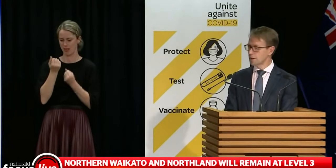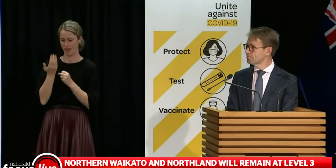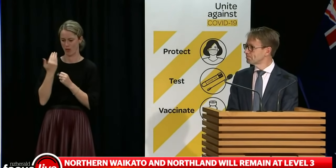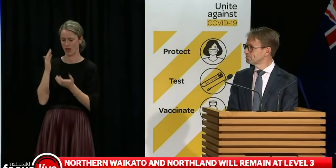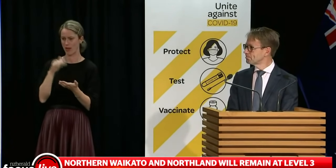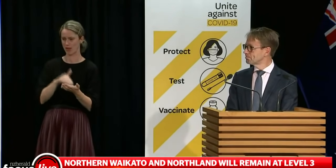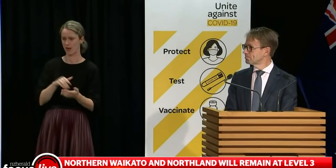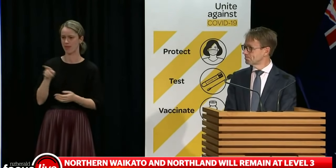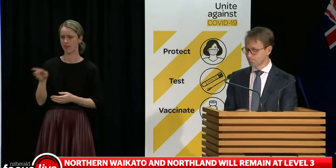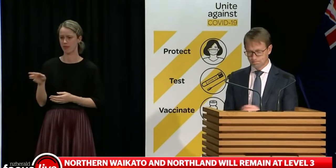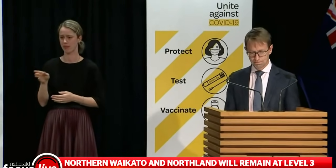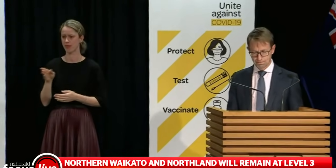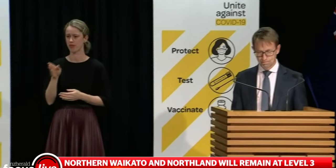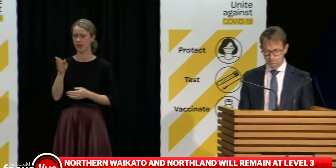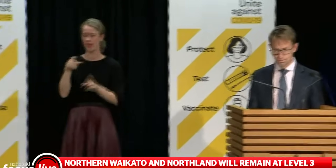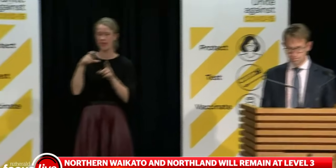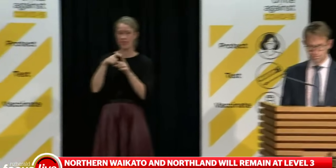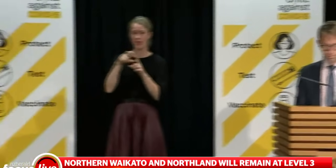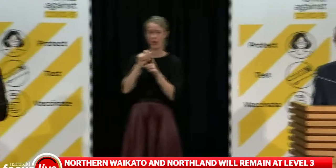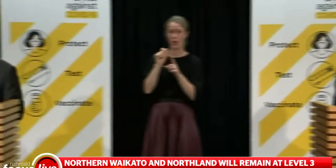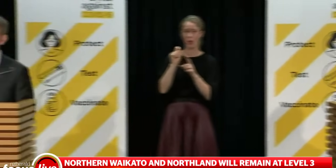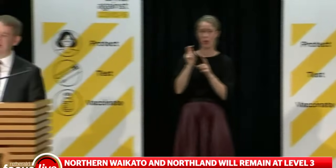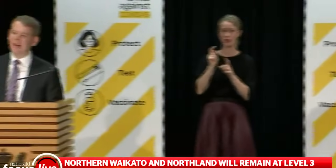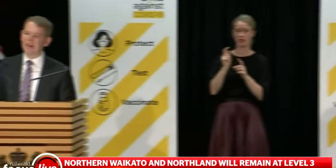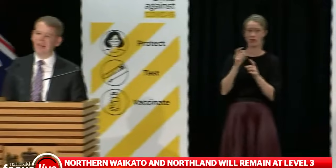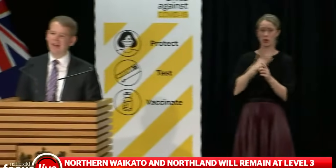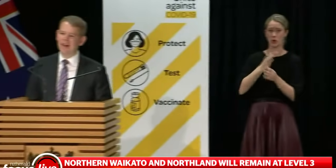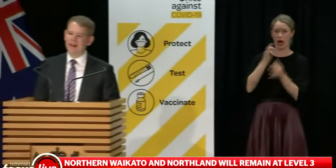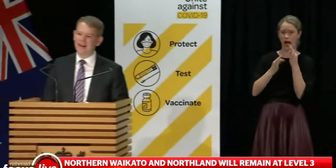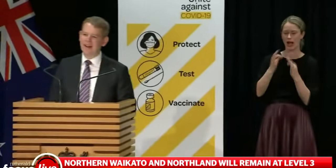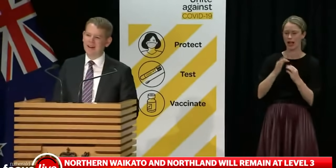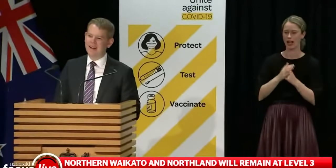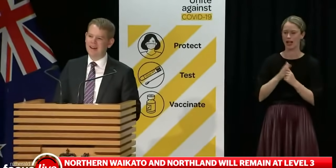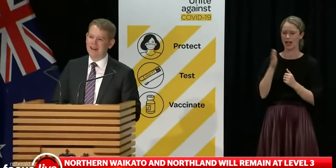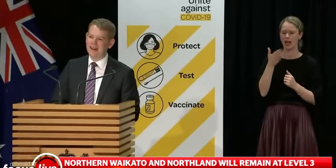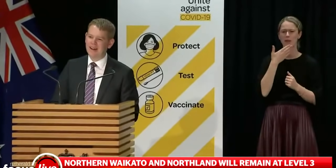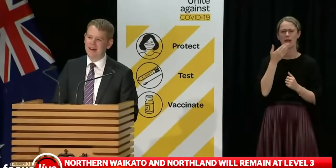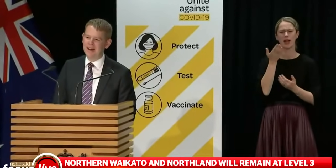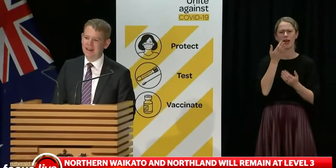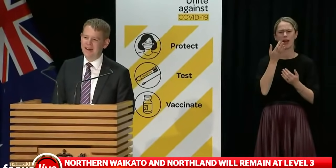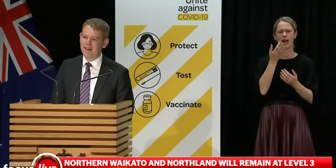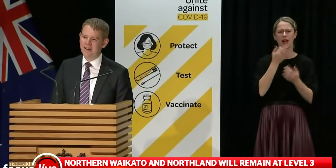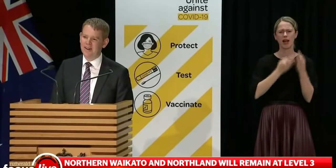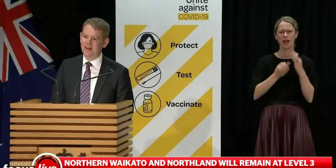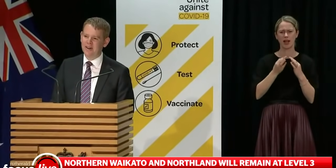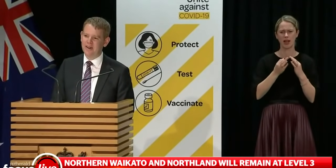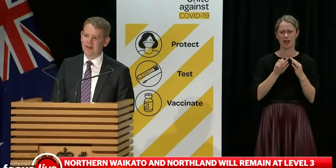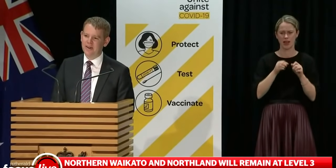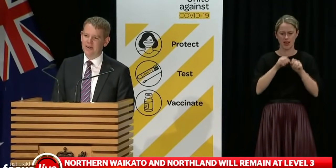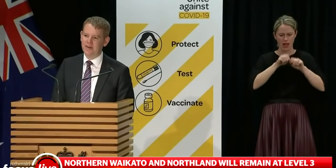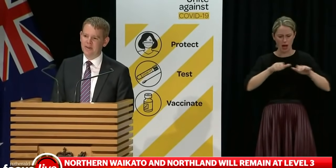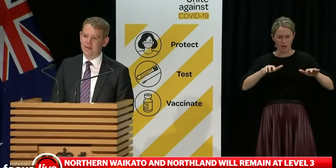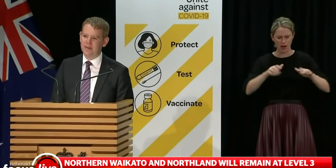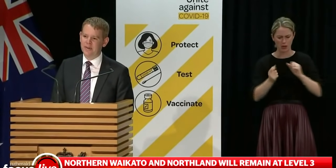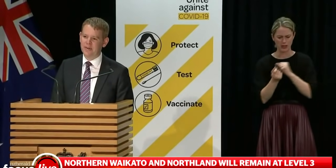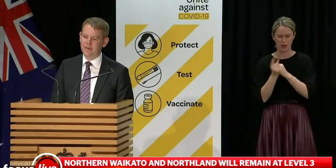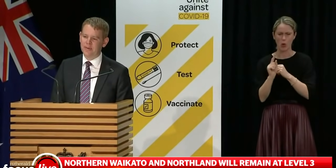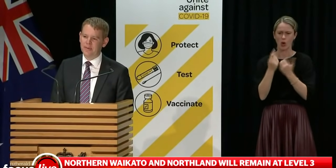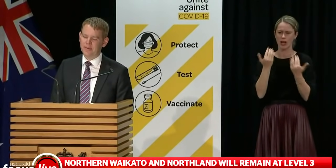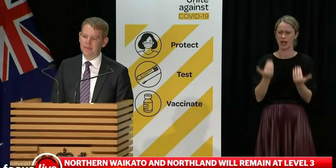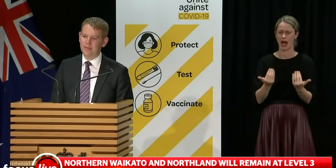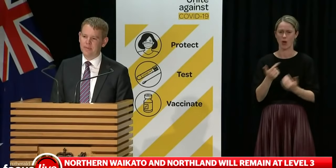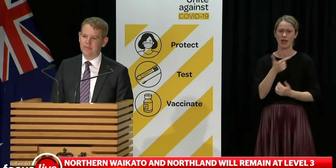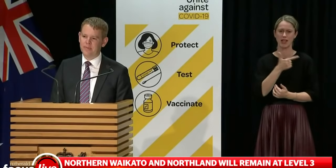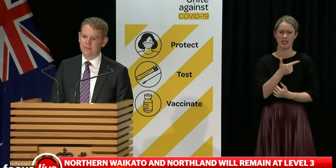we came down. I'll come back to Derek because it looks like he's about to expire. Can you please, either of you or both of you, paint a picture of what the outbreak is looking like in Auckland now? We